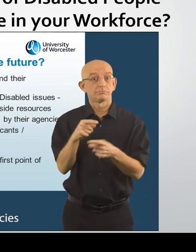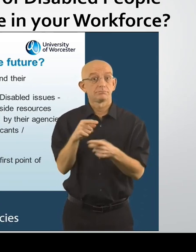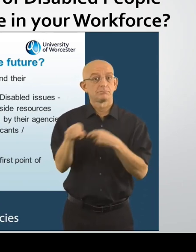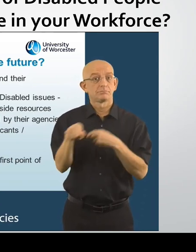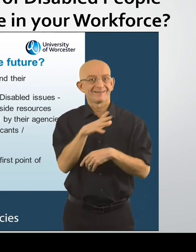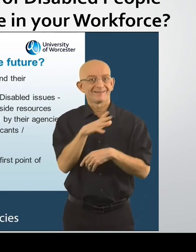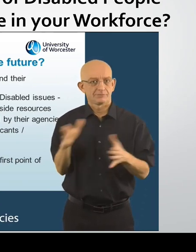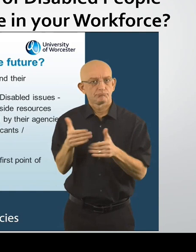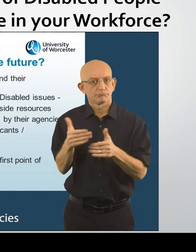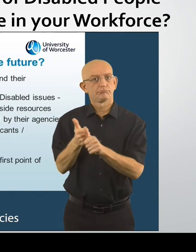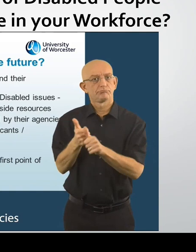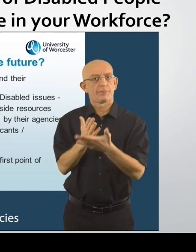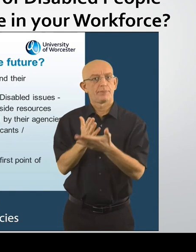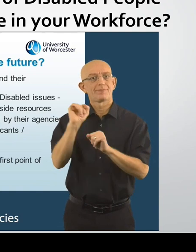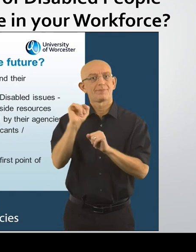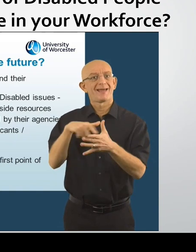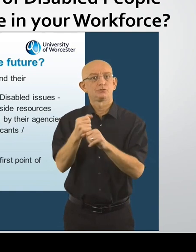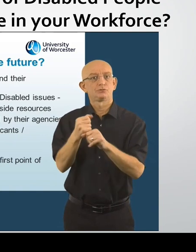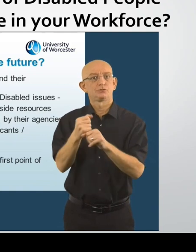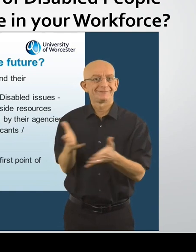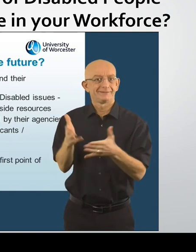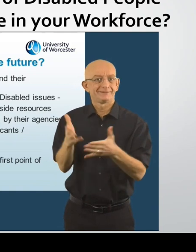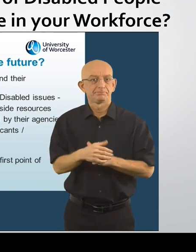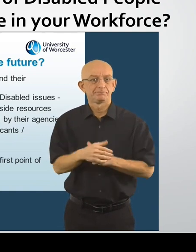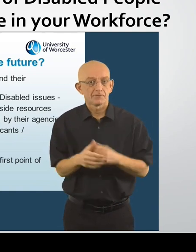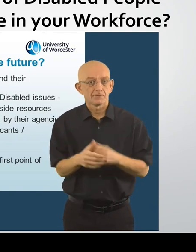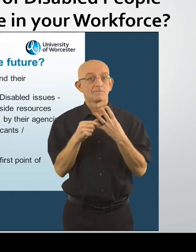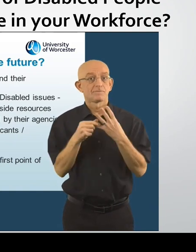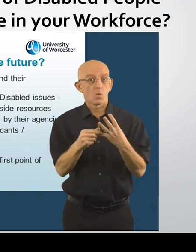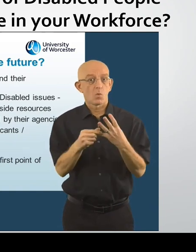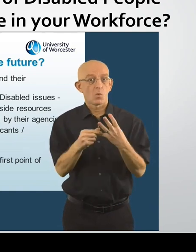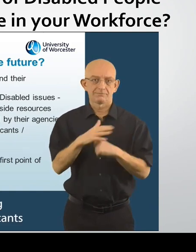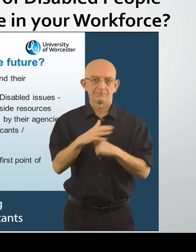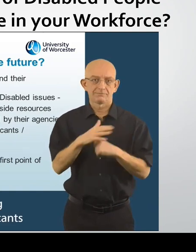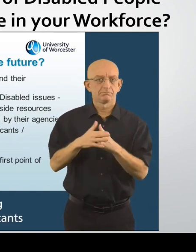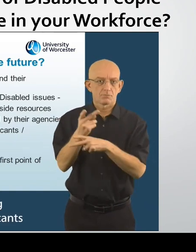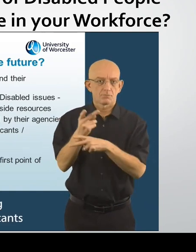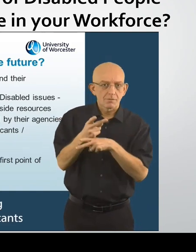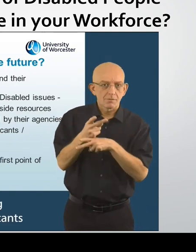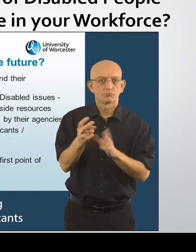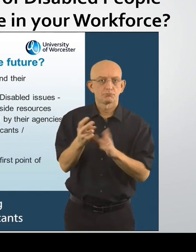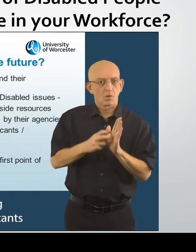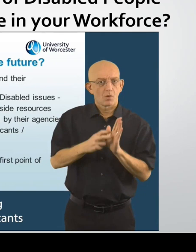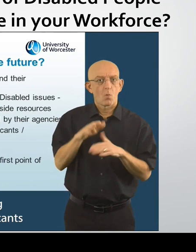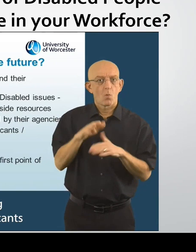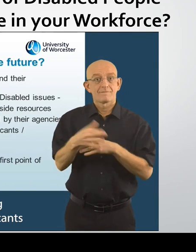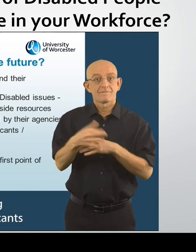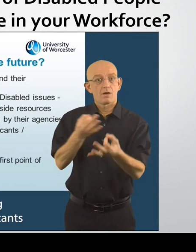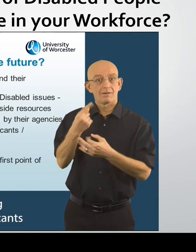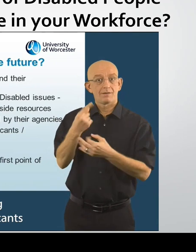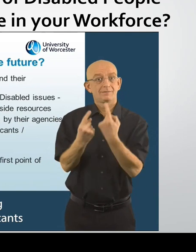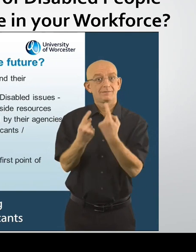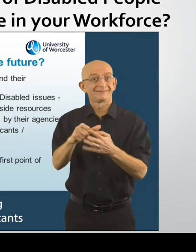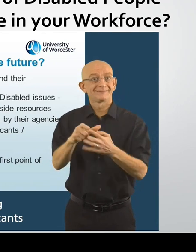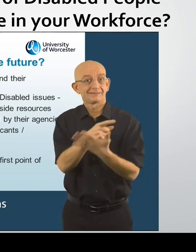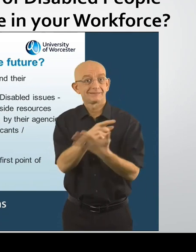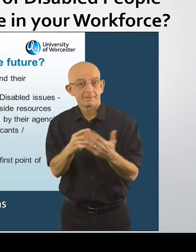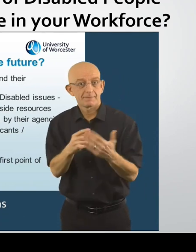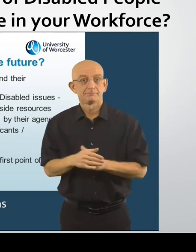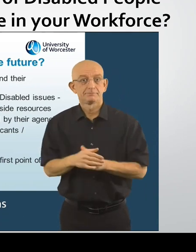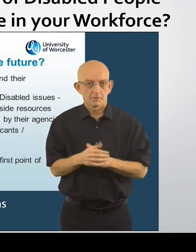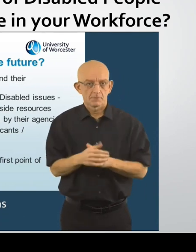foster carers need to be championed by their agencies. Point four, there needs to be monitoring and recording of disabled